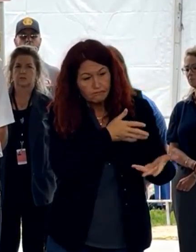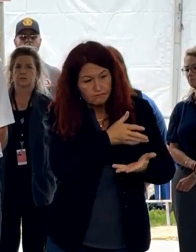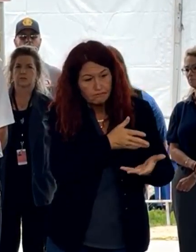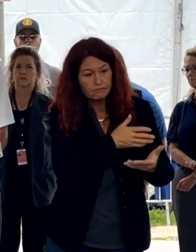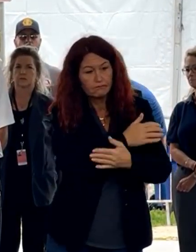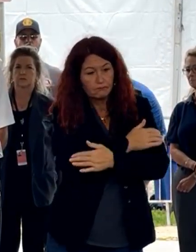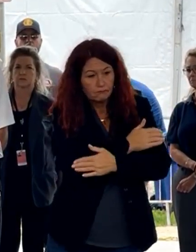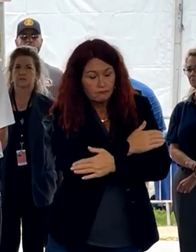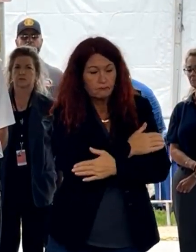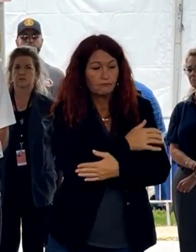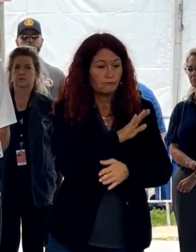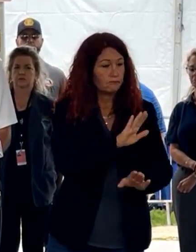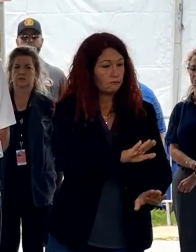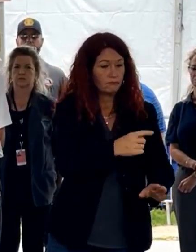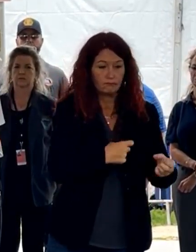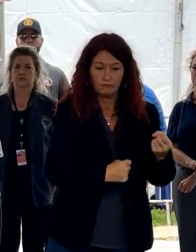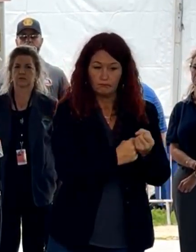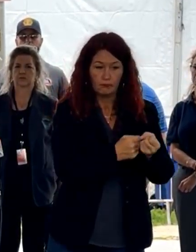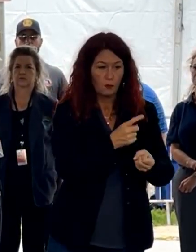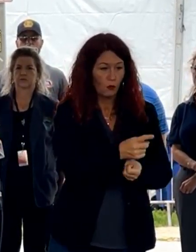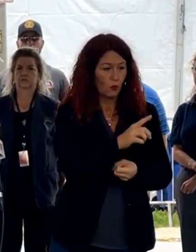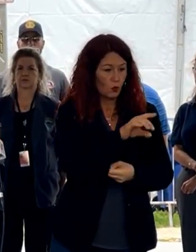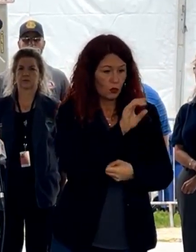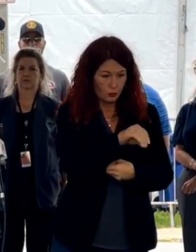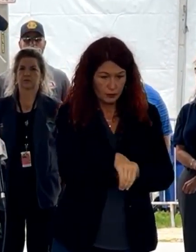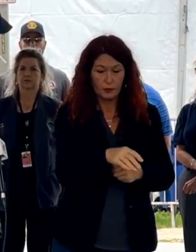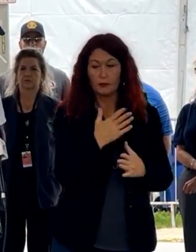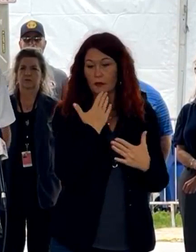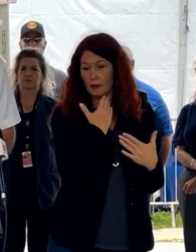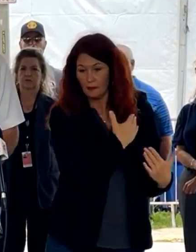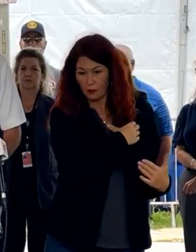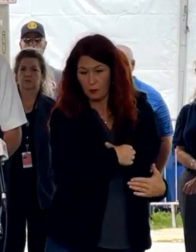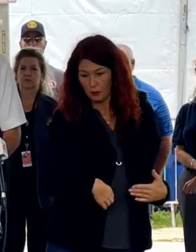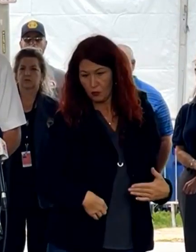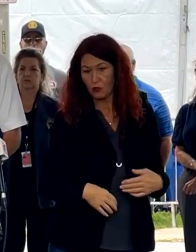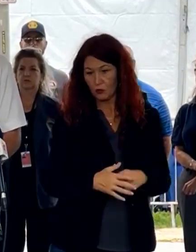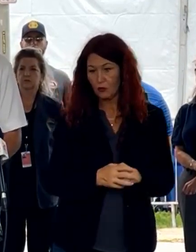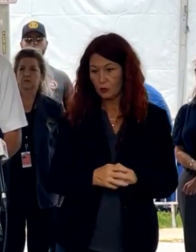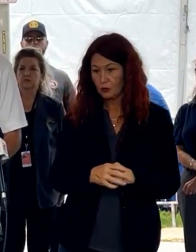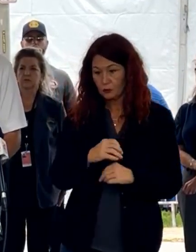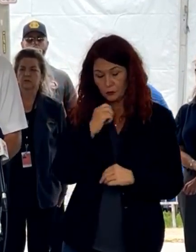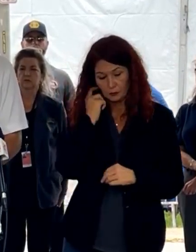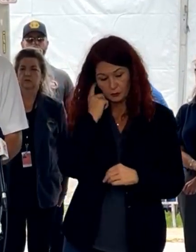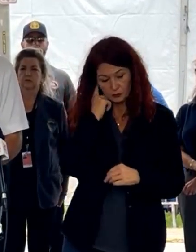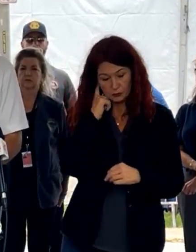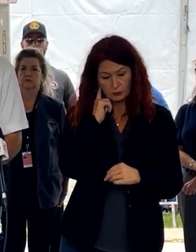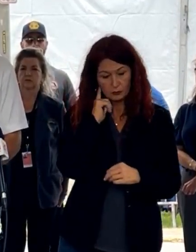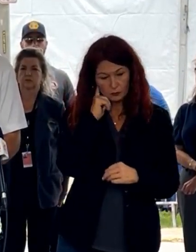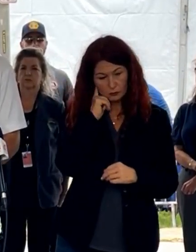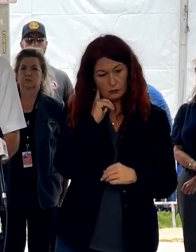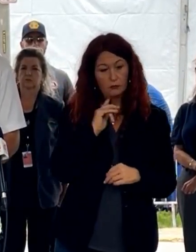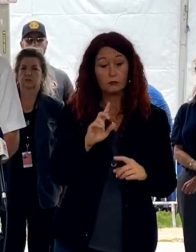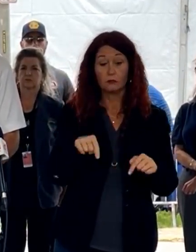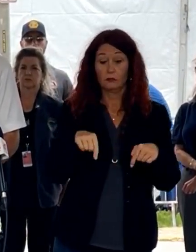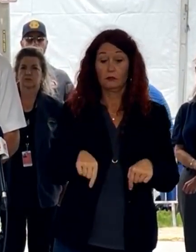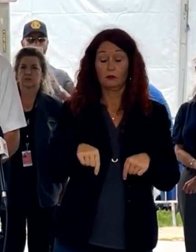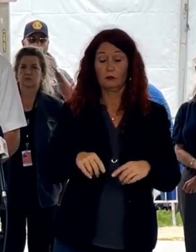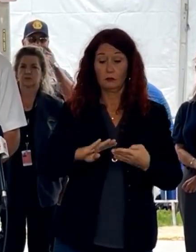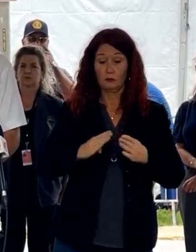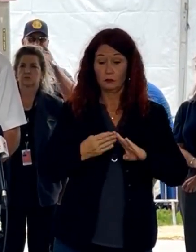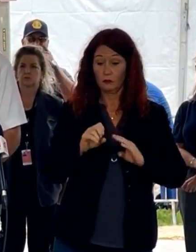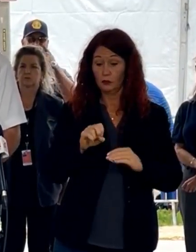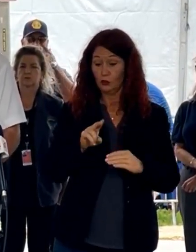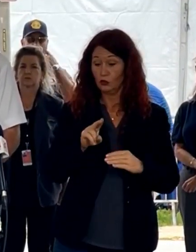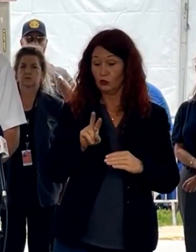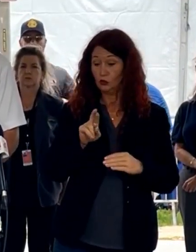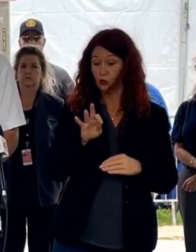our 100% support. Thank you, Mayor Cava, for doing that. As usual, the town of Surfside and I stand ready